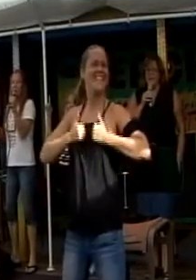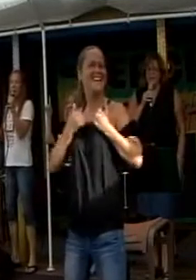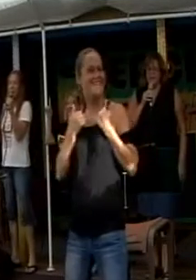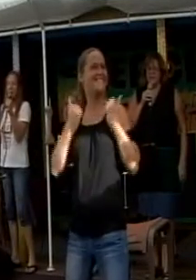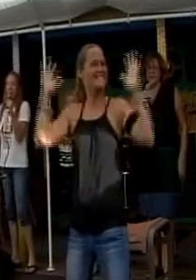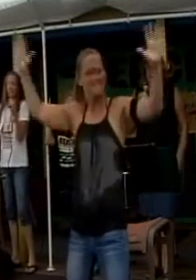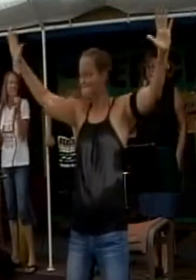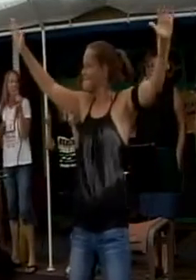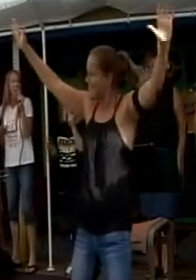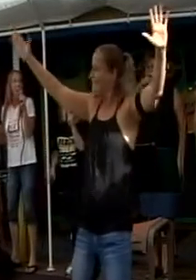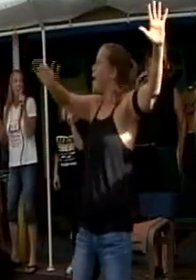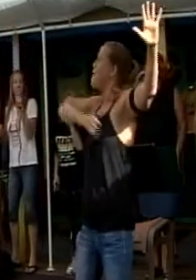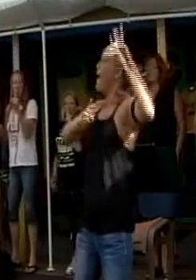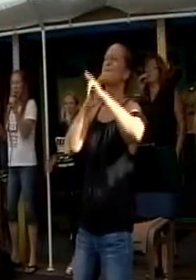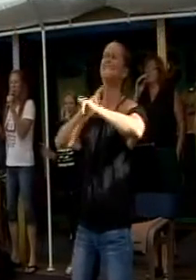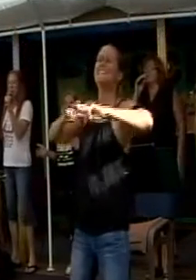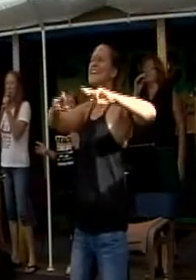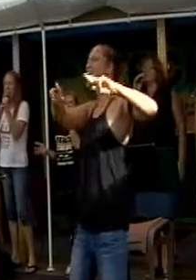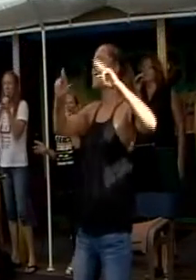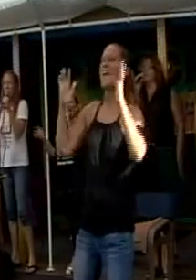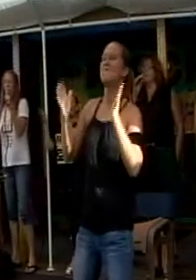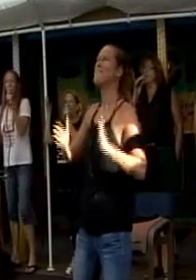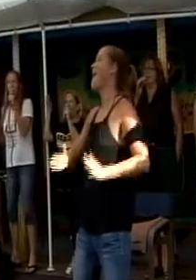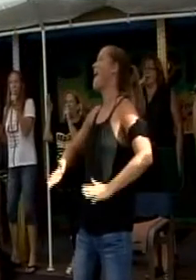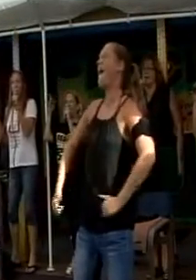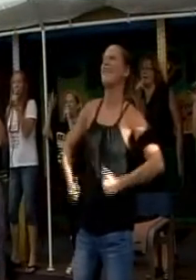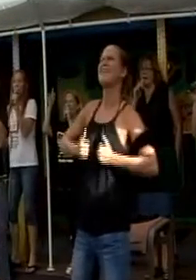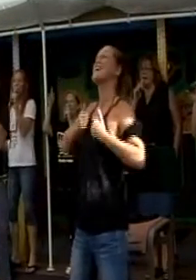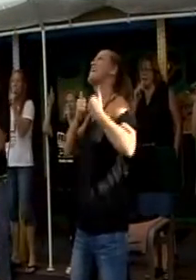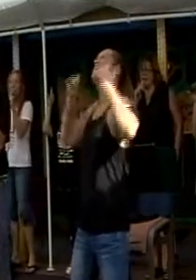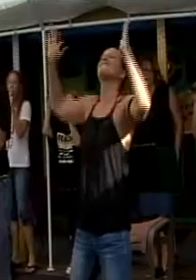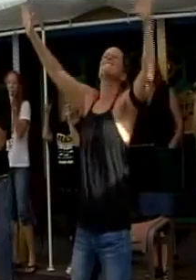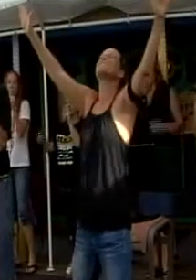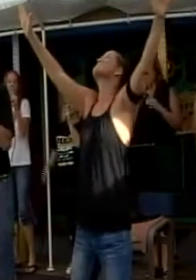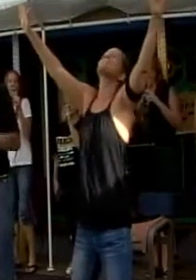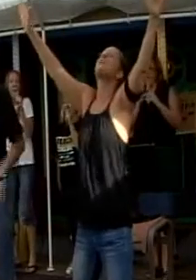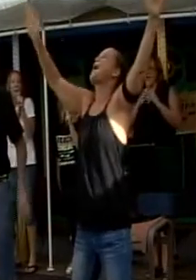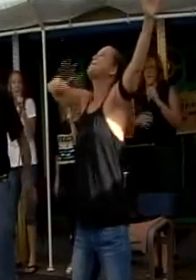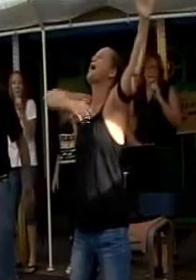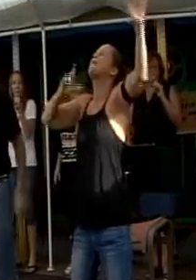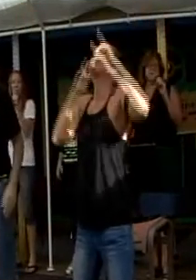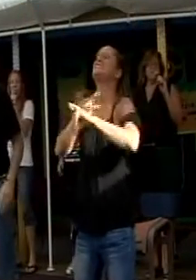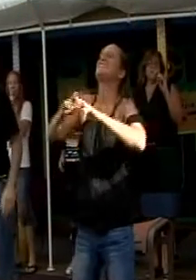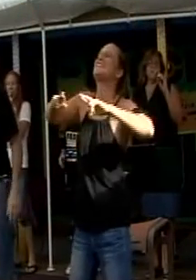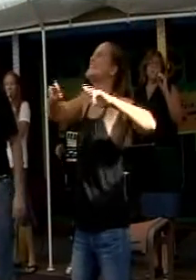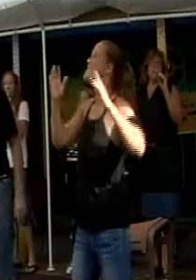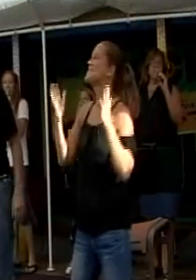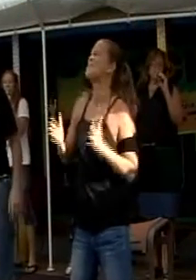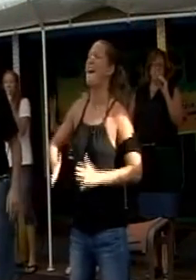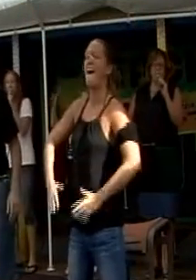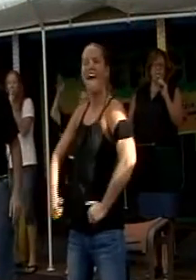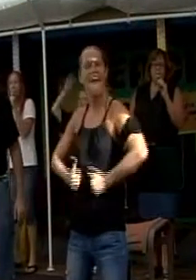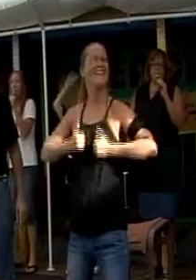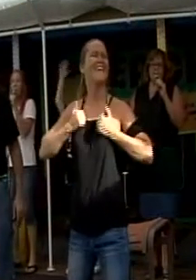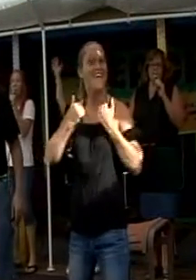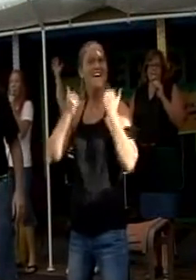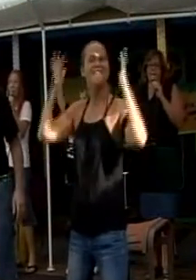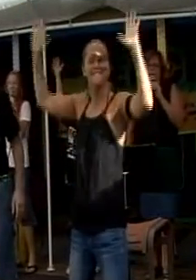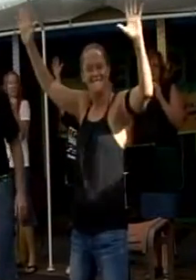Redeemer lives. My Redeemer lives. My